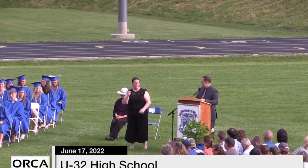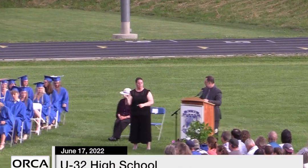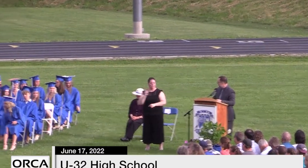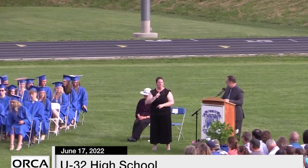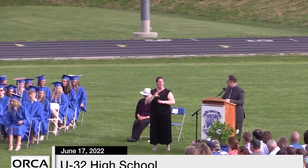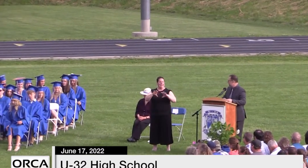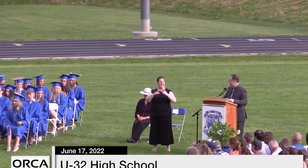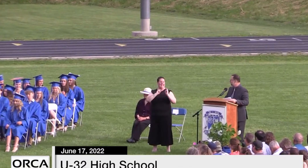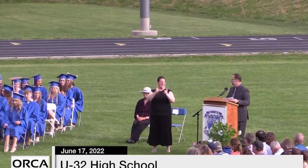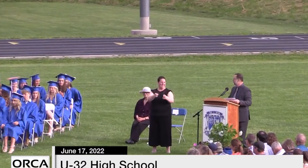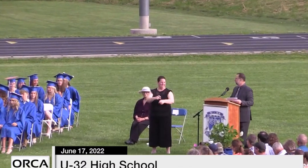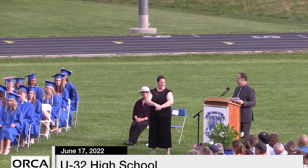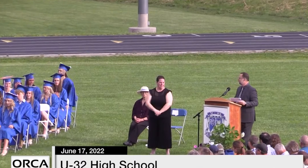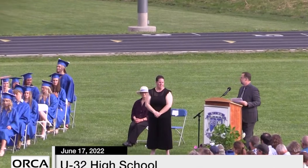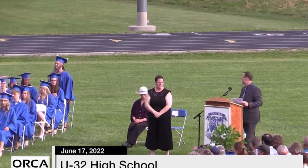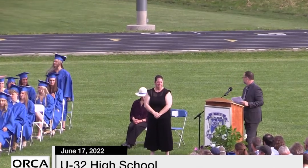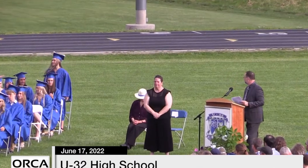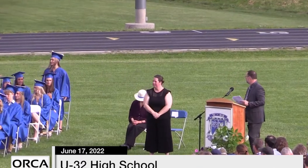class gift.